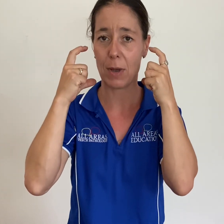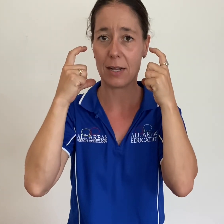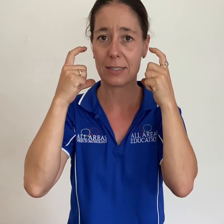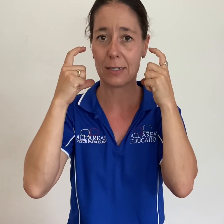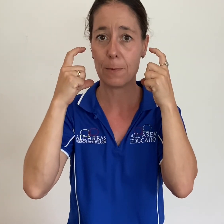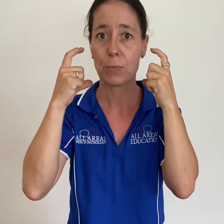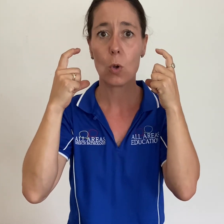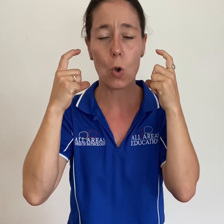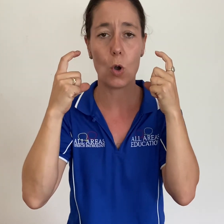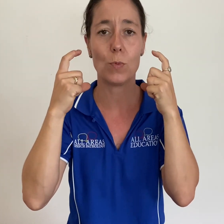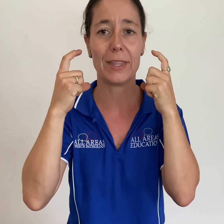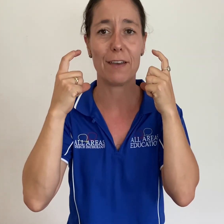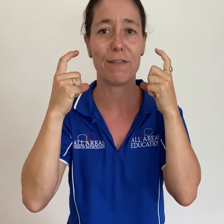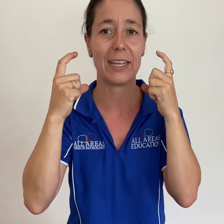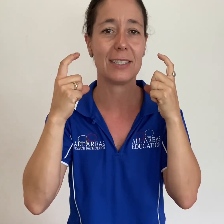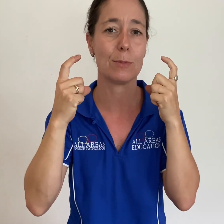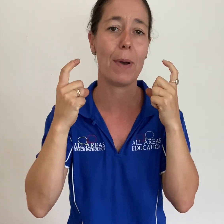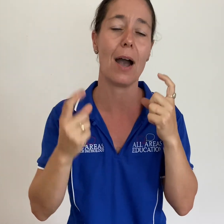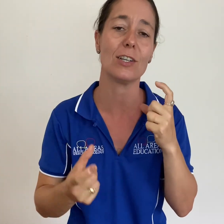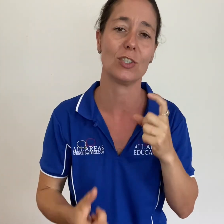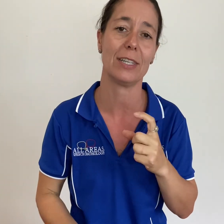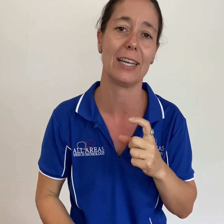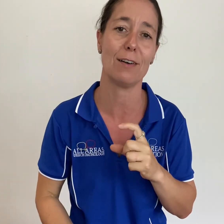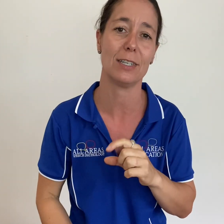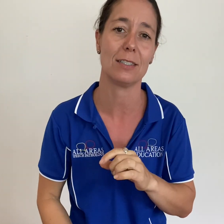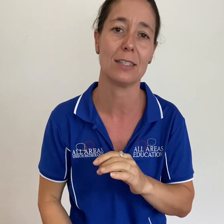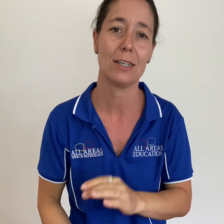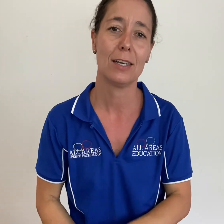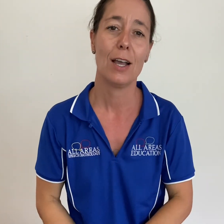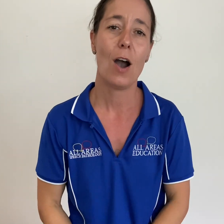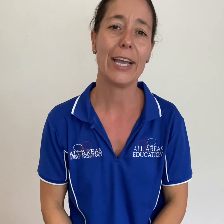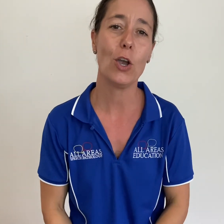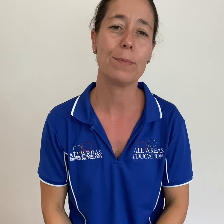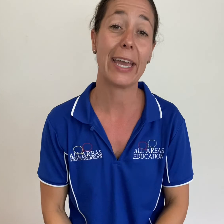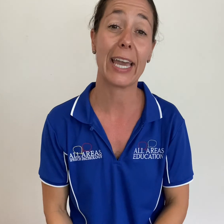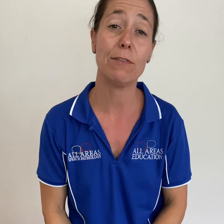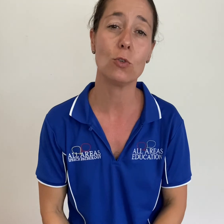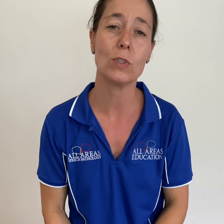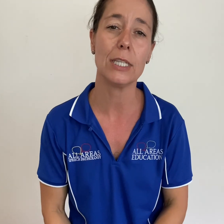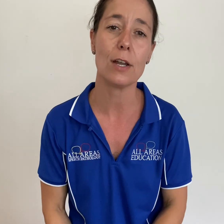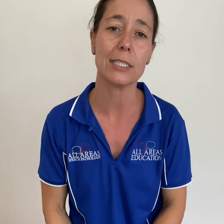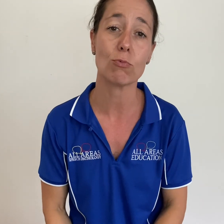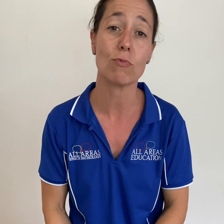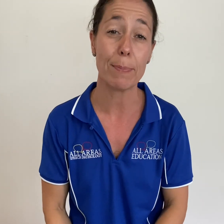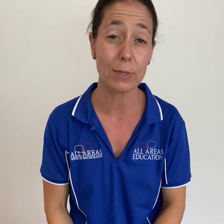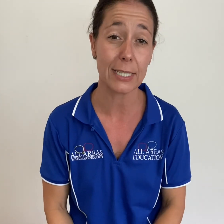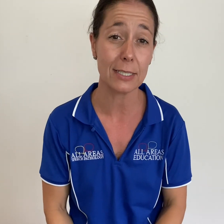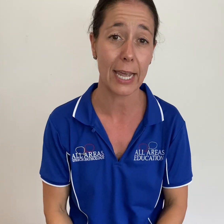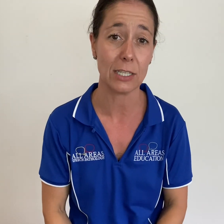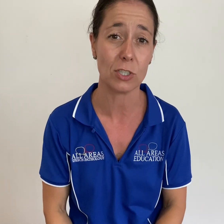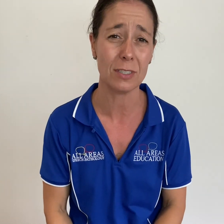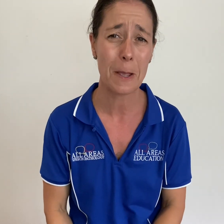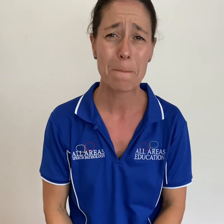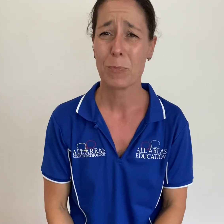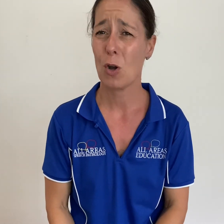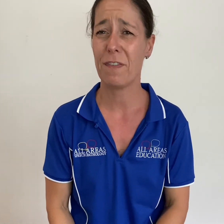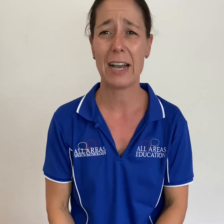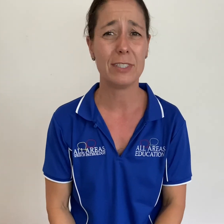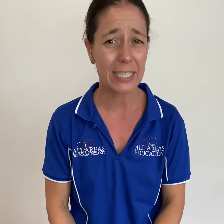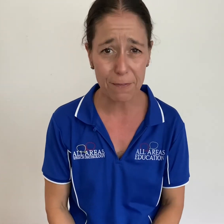mask or when their face is partially covered. I hope that gave you a really nice representation of how difficult